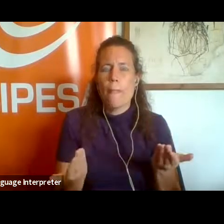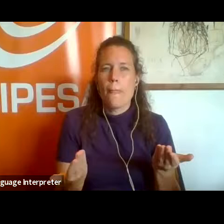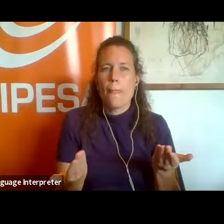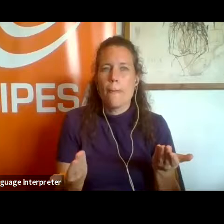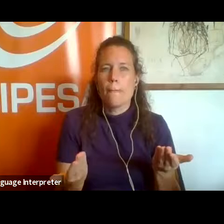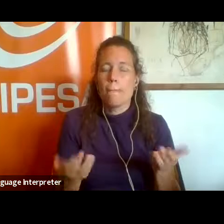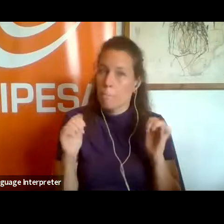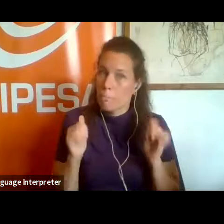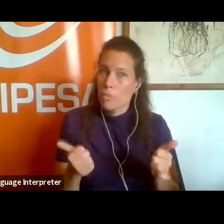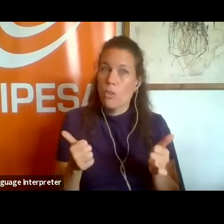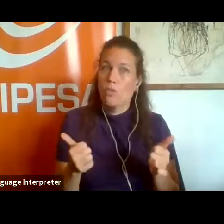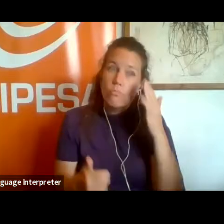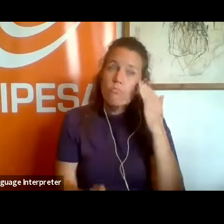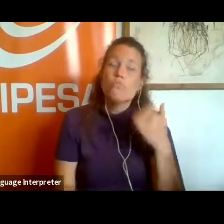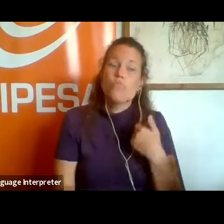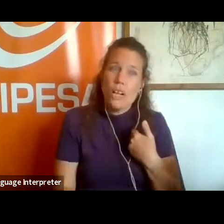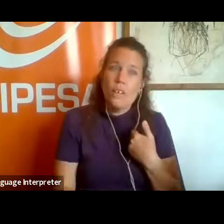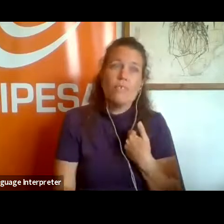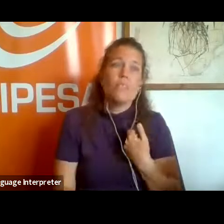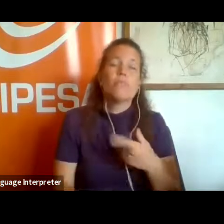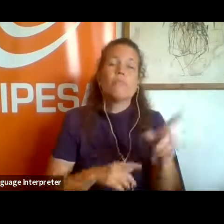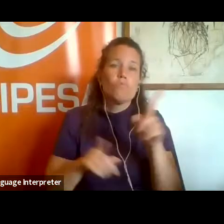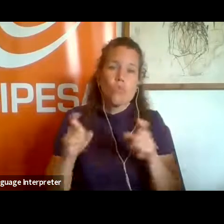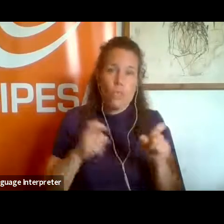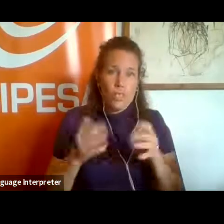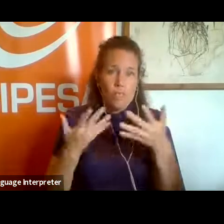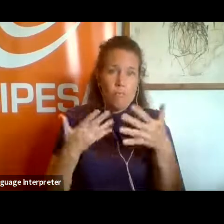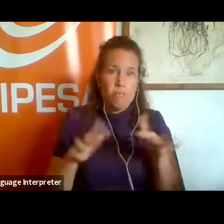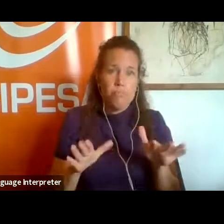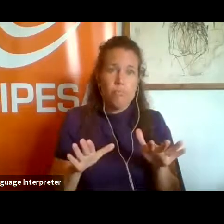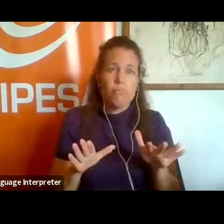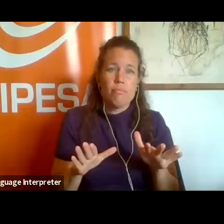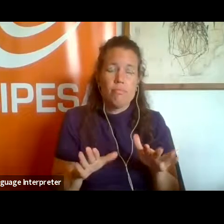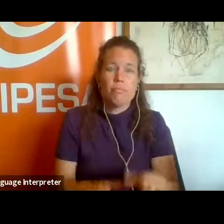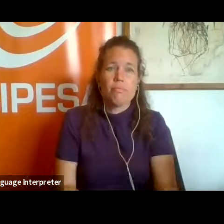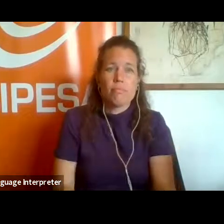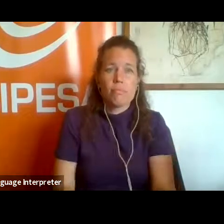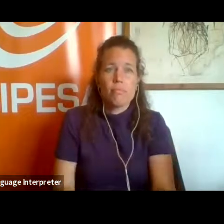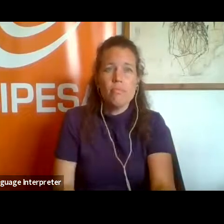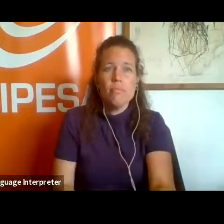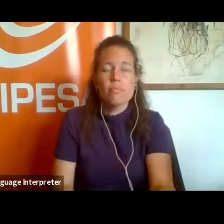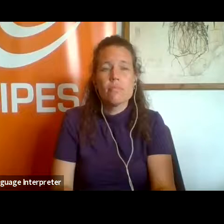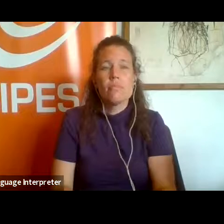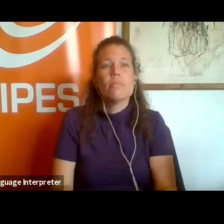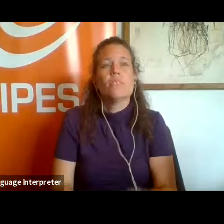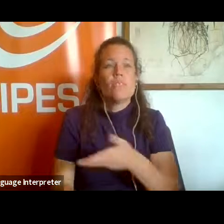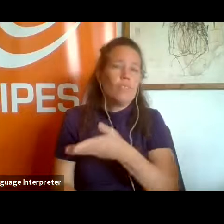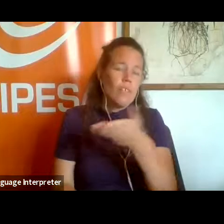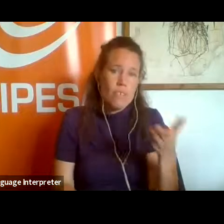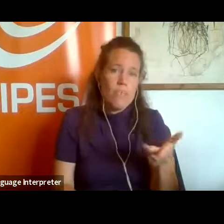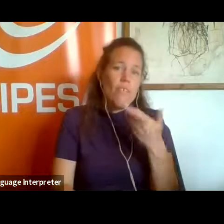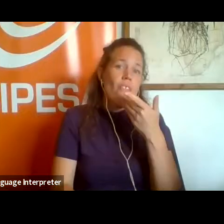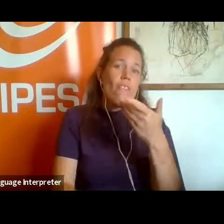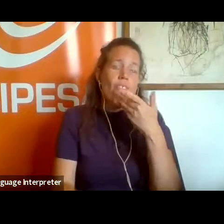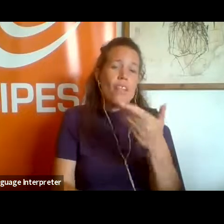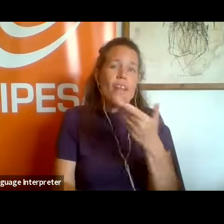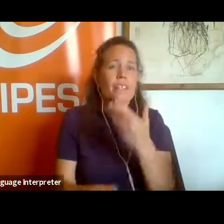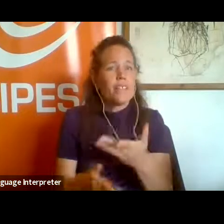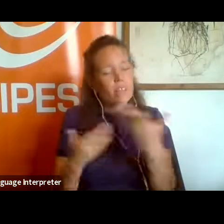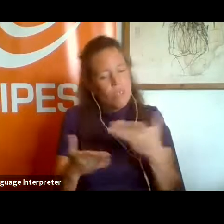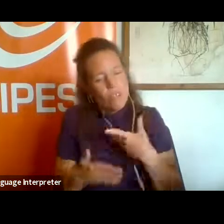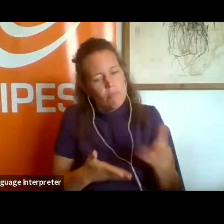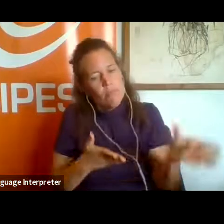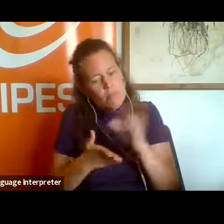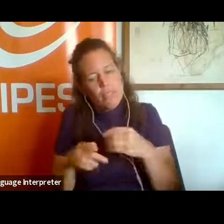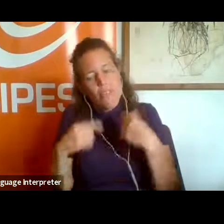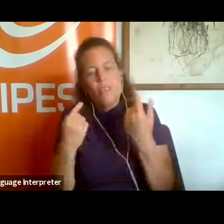Cool. I think that's dried up all the questions. To our viewership around the world, thank you so much for taking the time to be with me and the